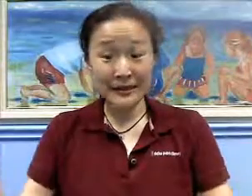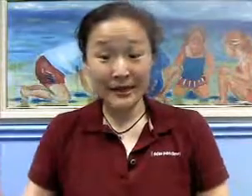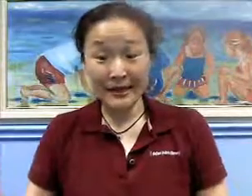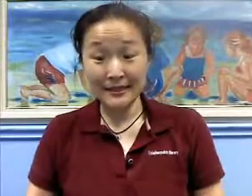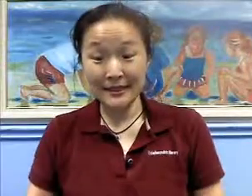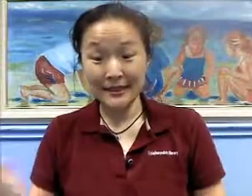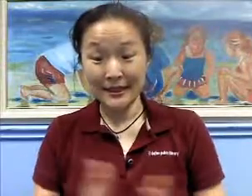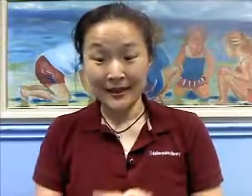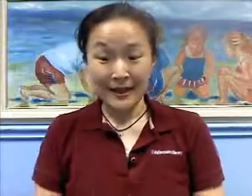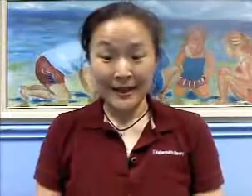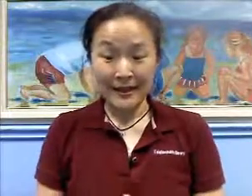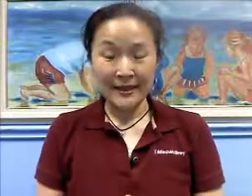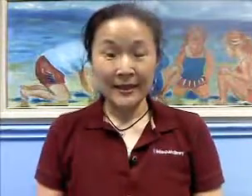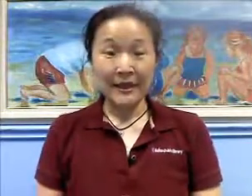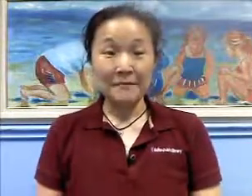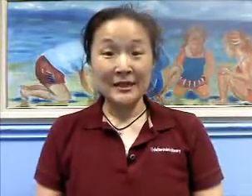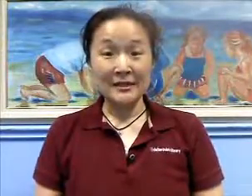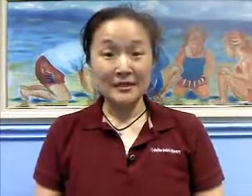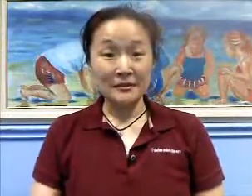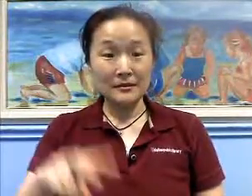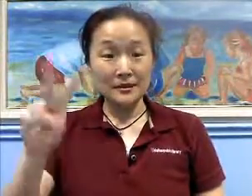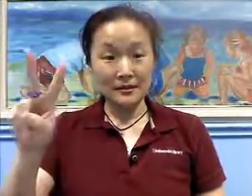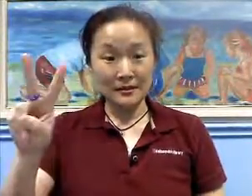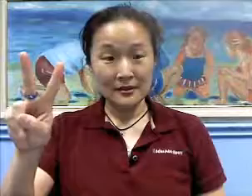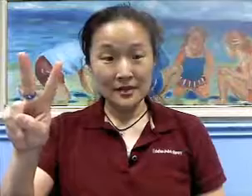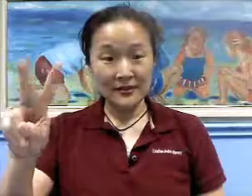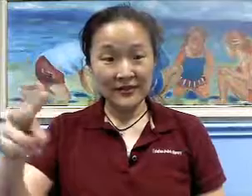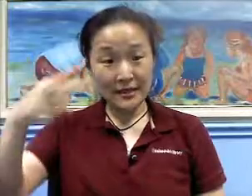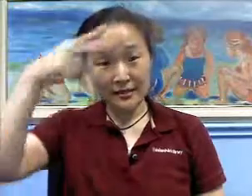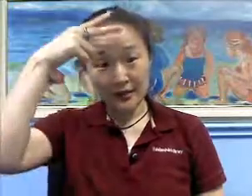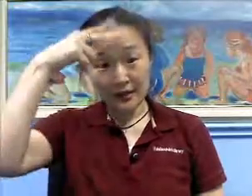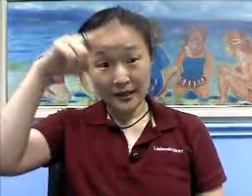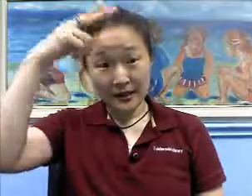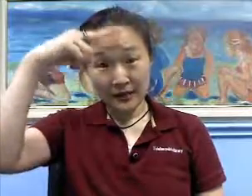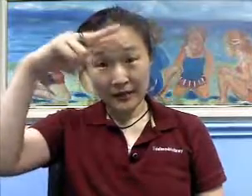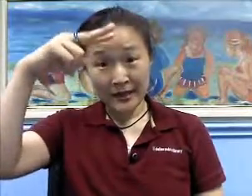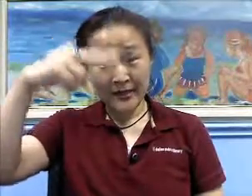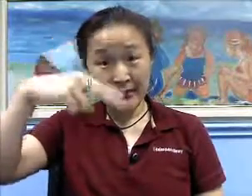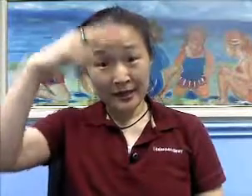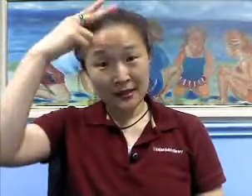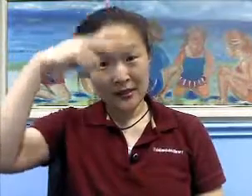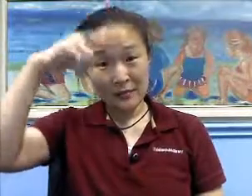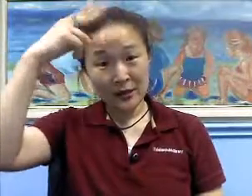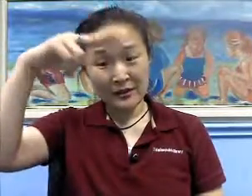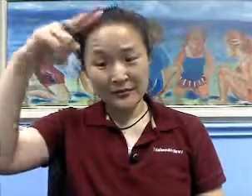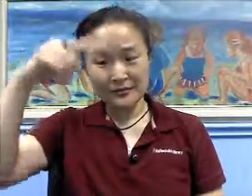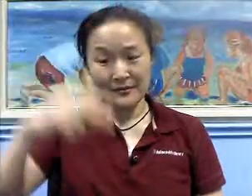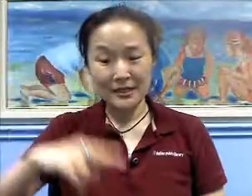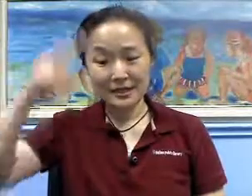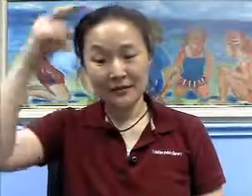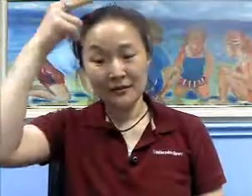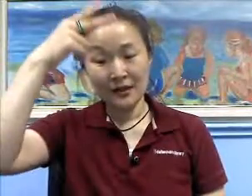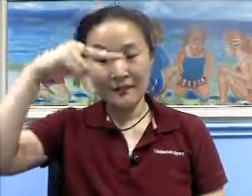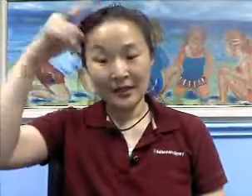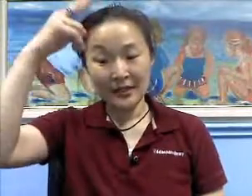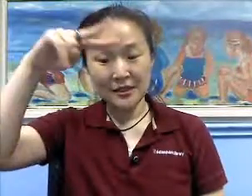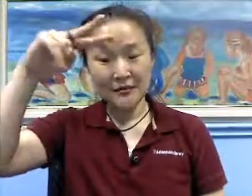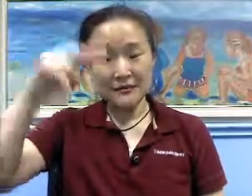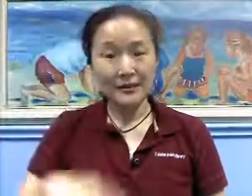I guess. And then you have Mexico. Take a V, and right here, like the sombrero, so Mexico.